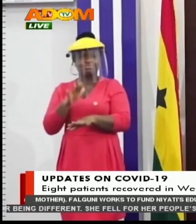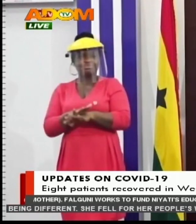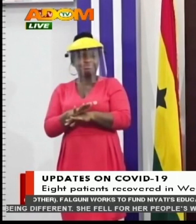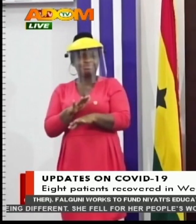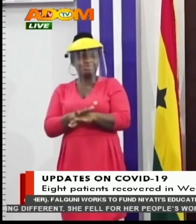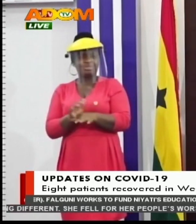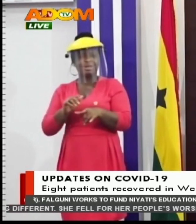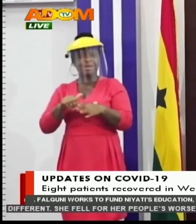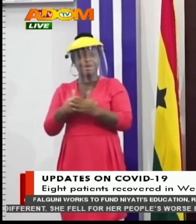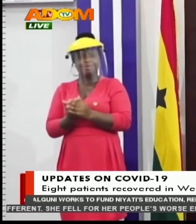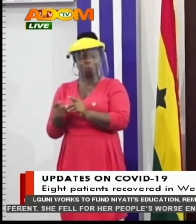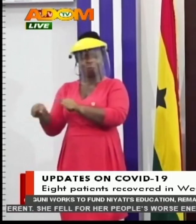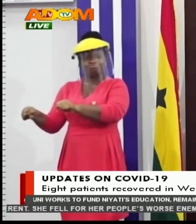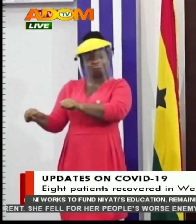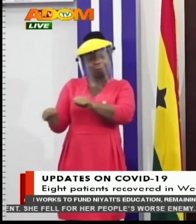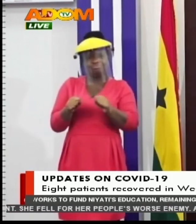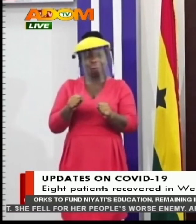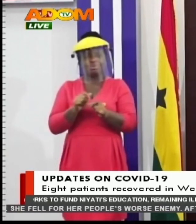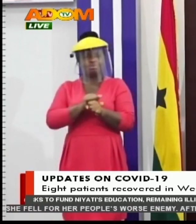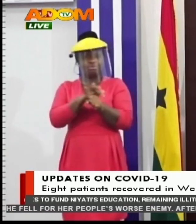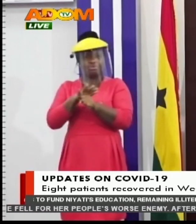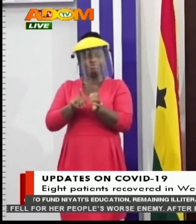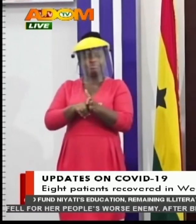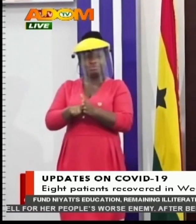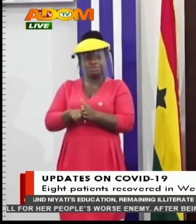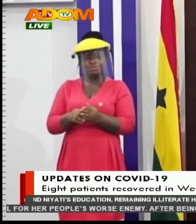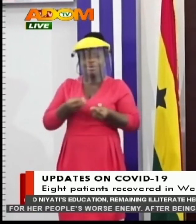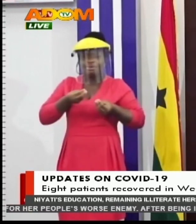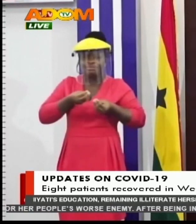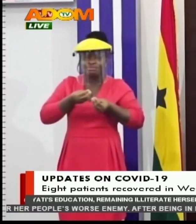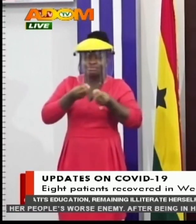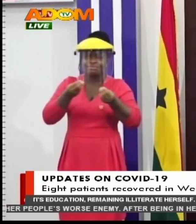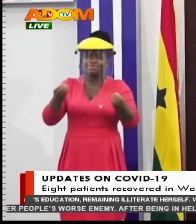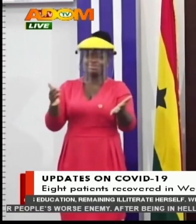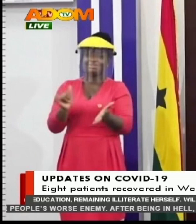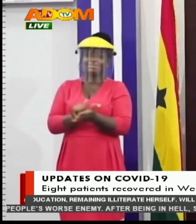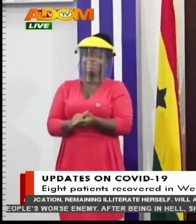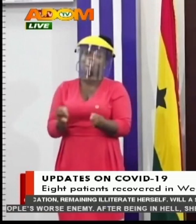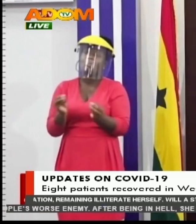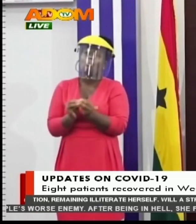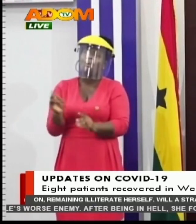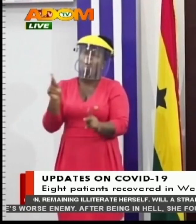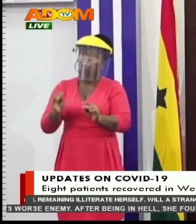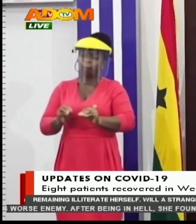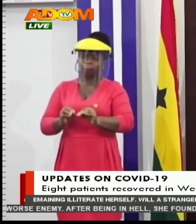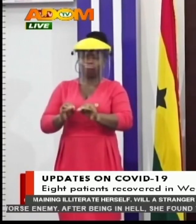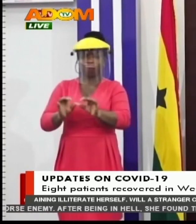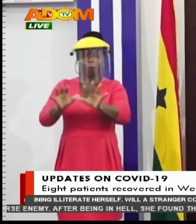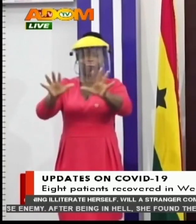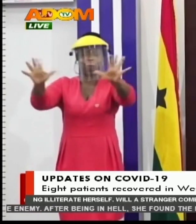crowded environments. This occurs when an infected person coughs, sneezes,